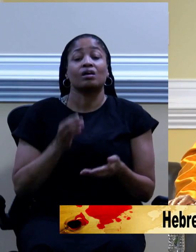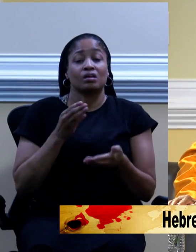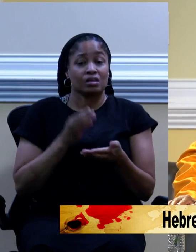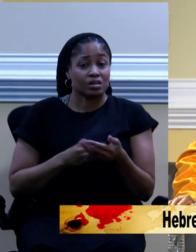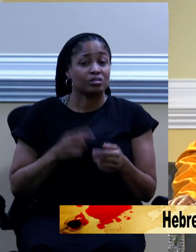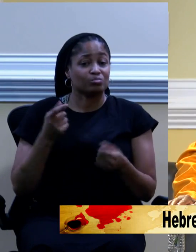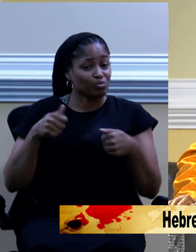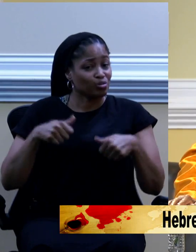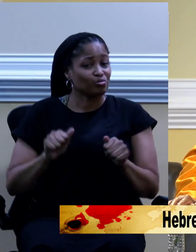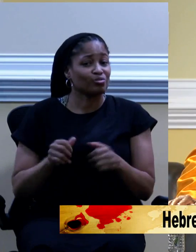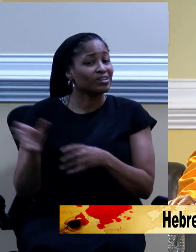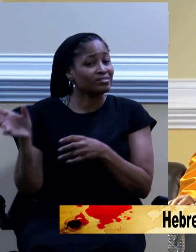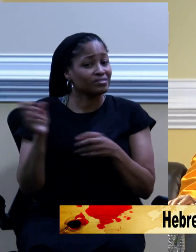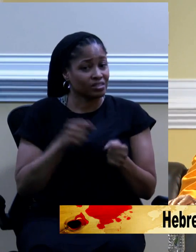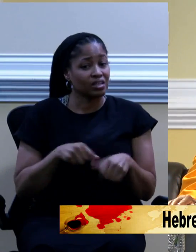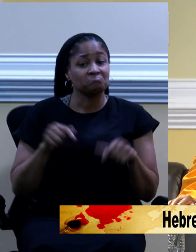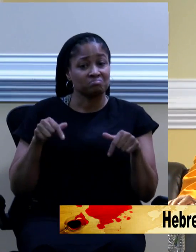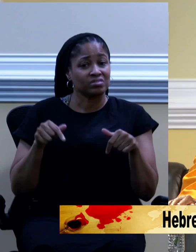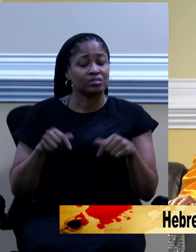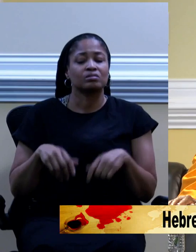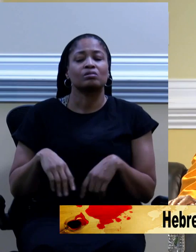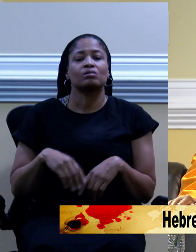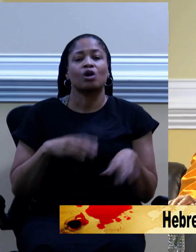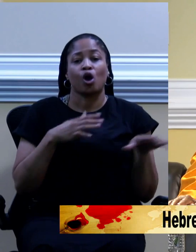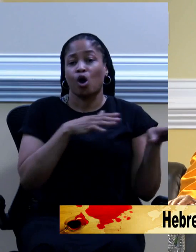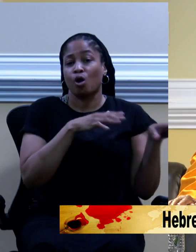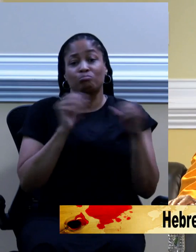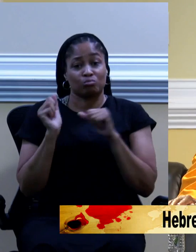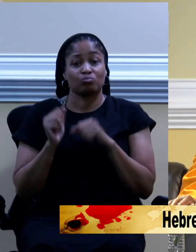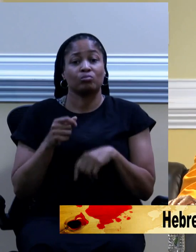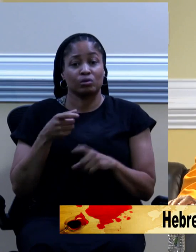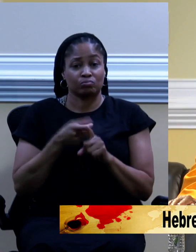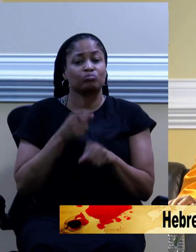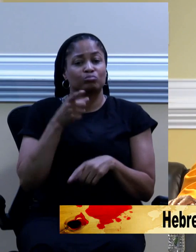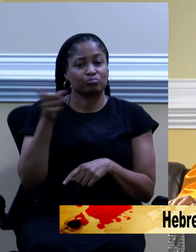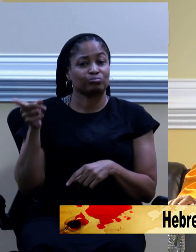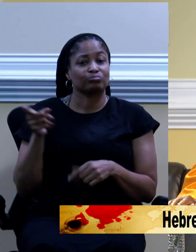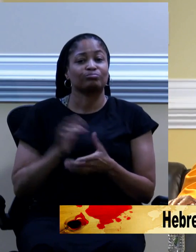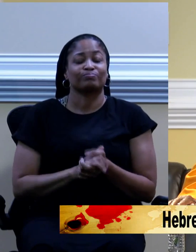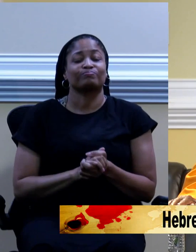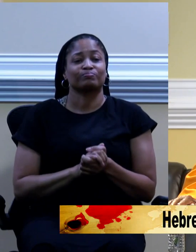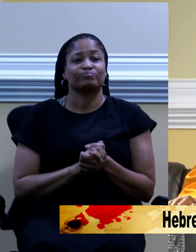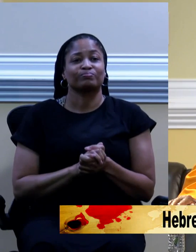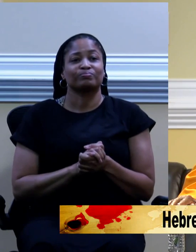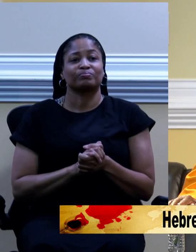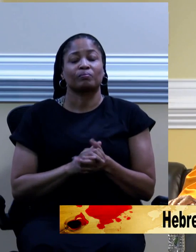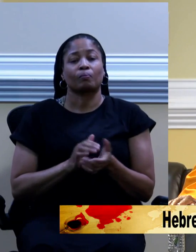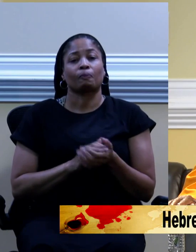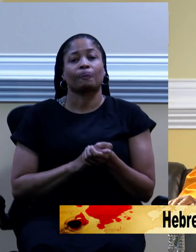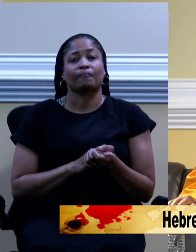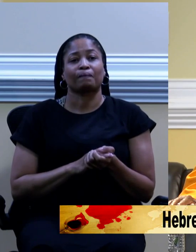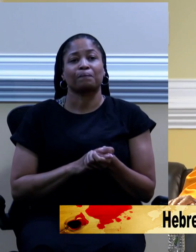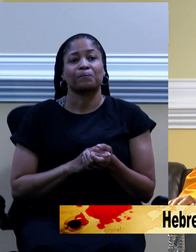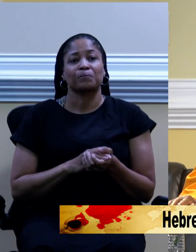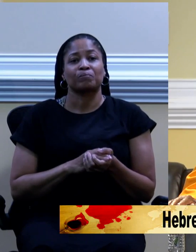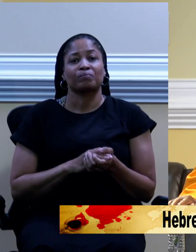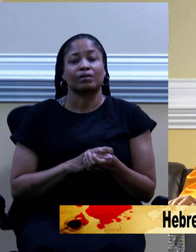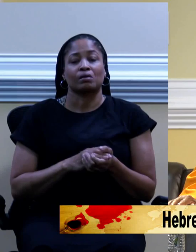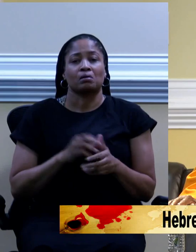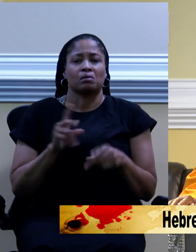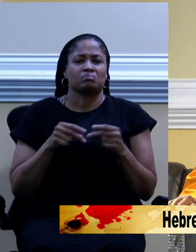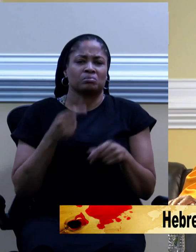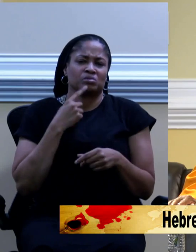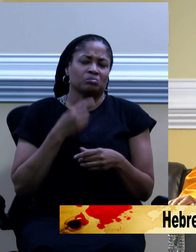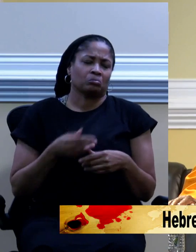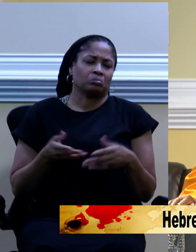If I said, virgin can conceive. Well, you know,